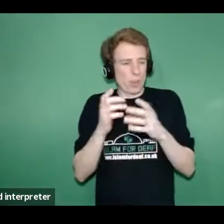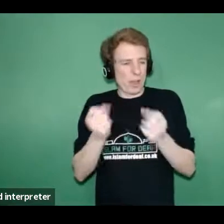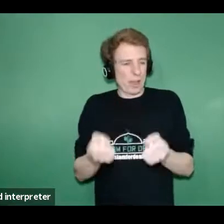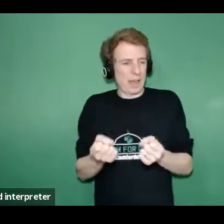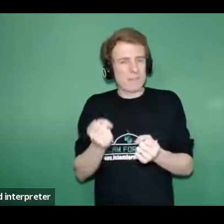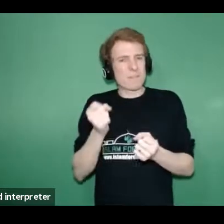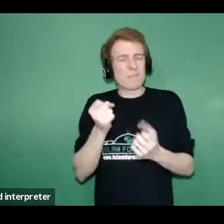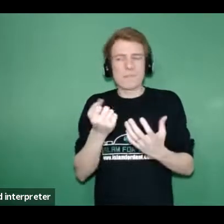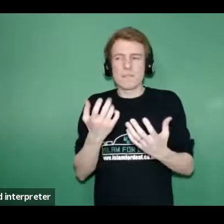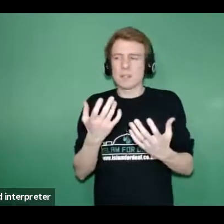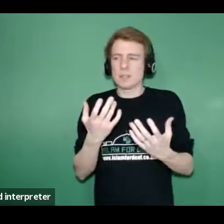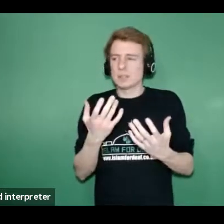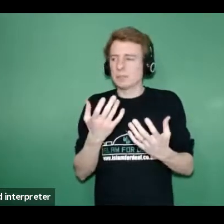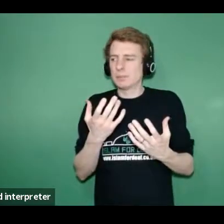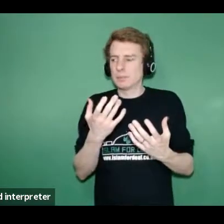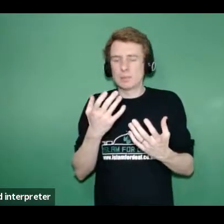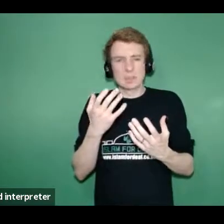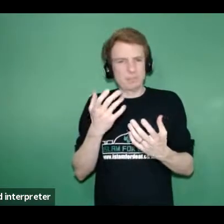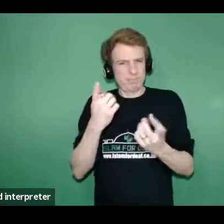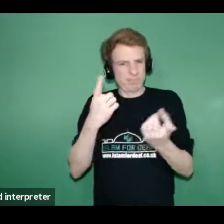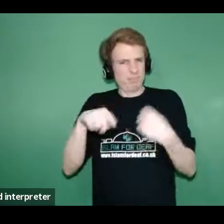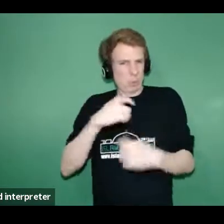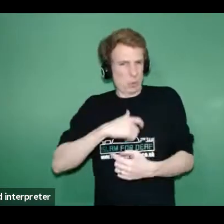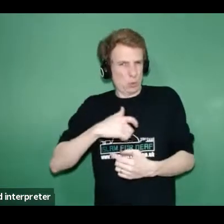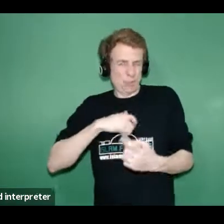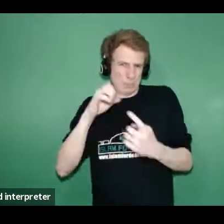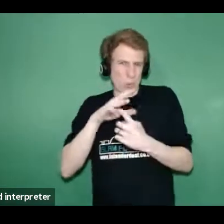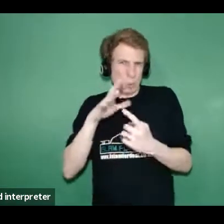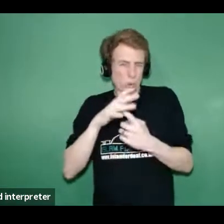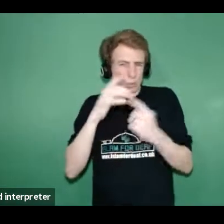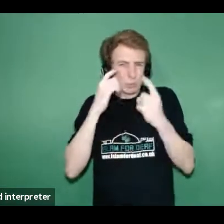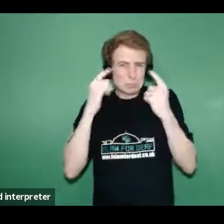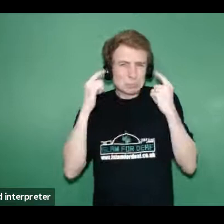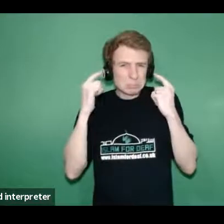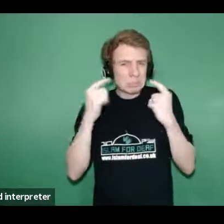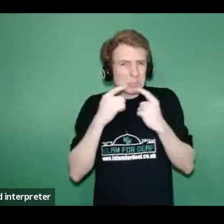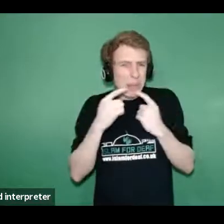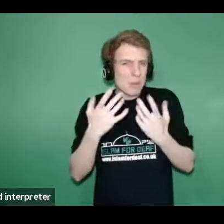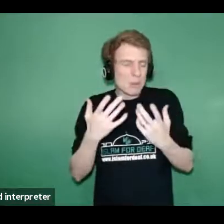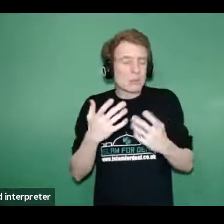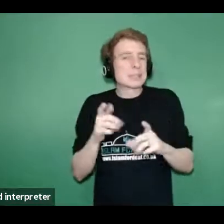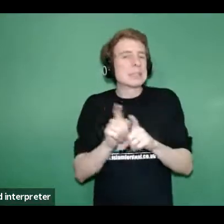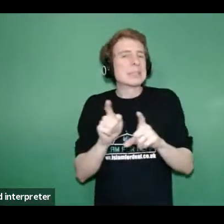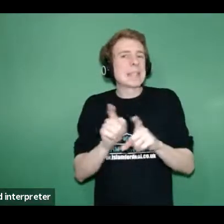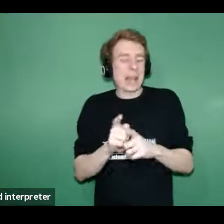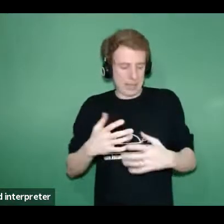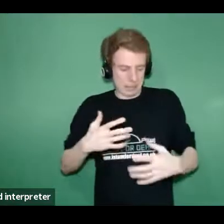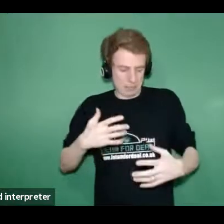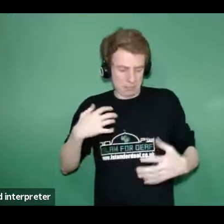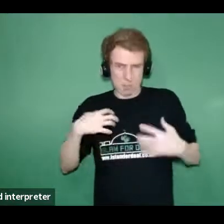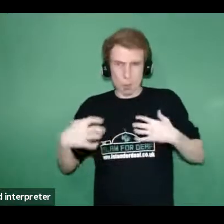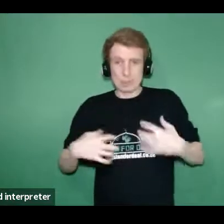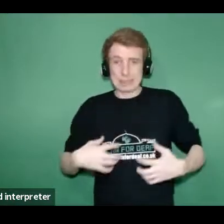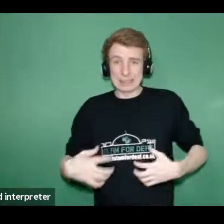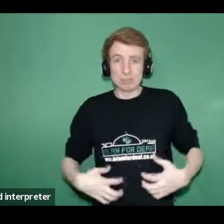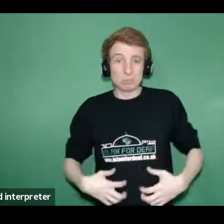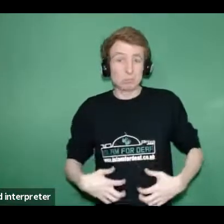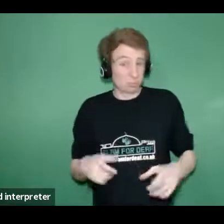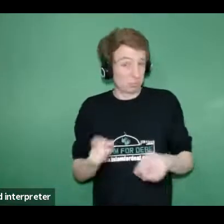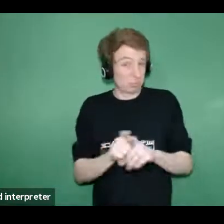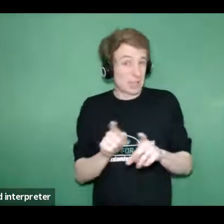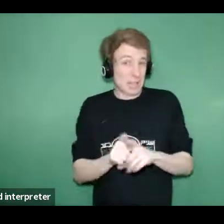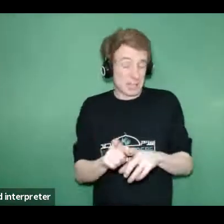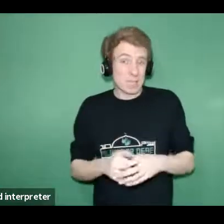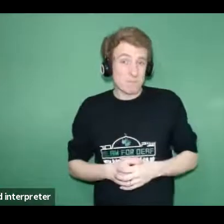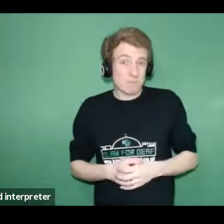organs for the human being. So do the insides, the stomach, or the internal organs.